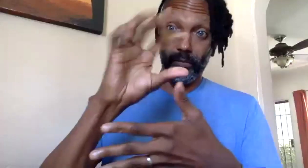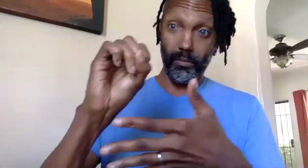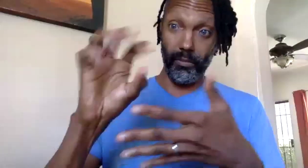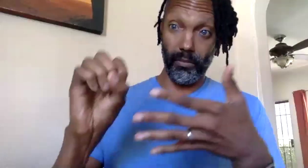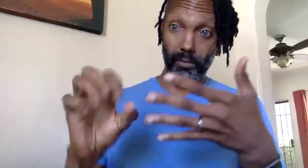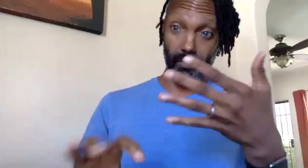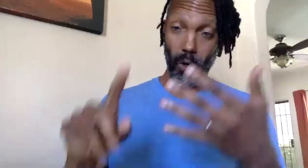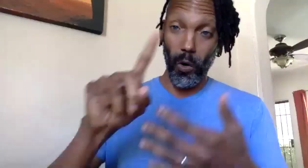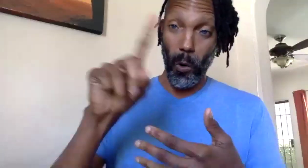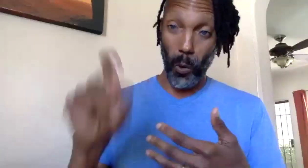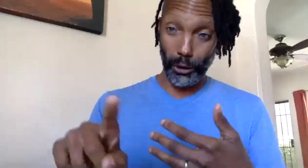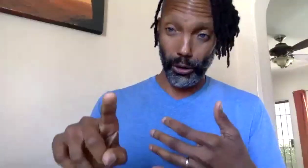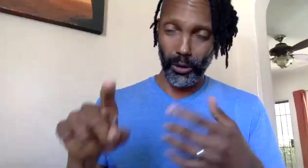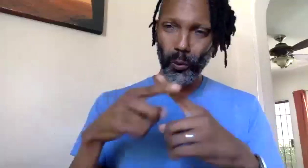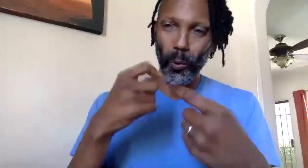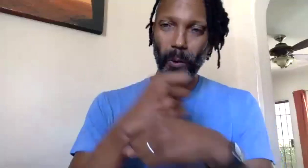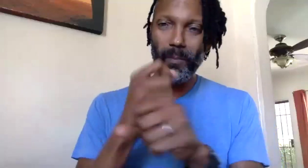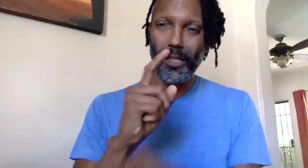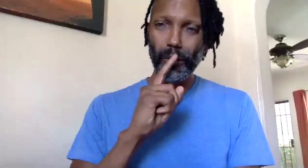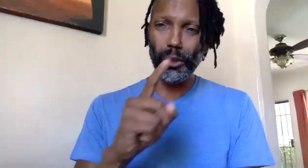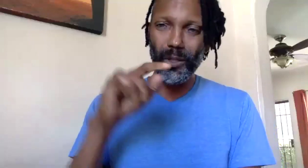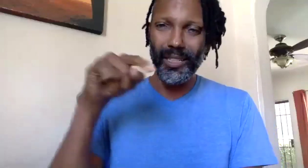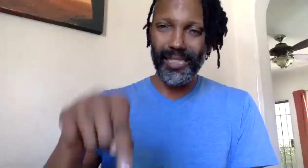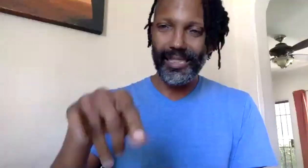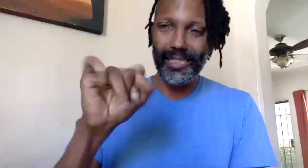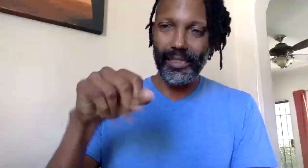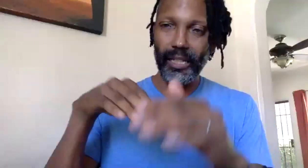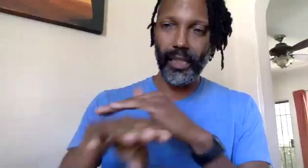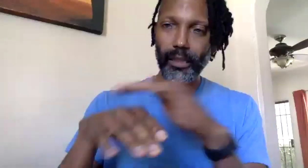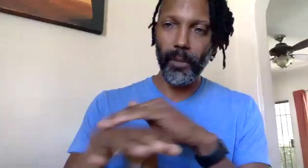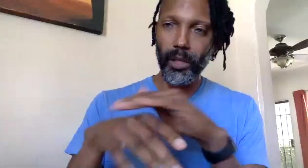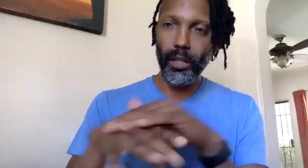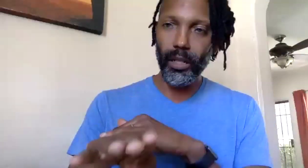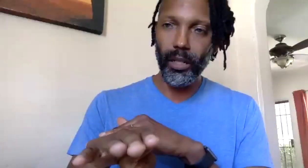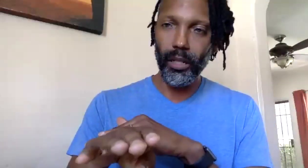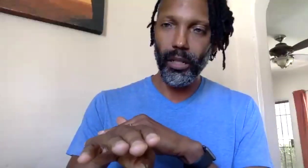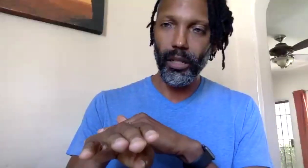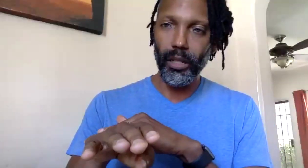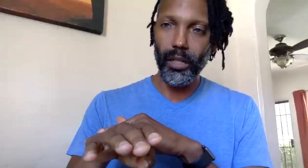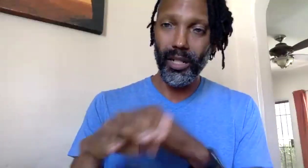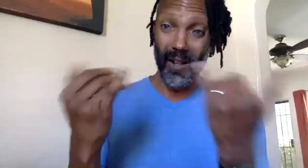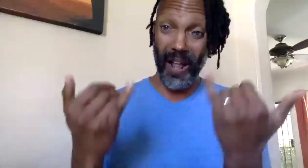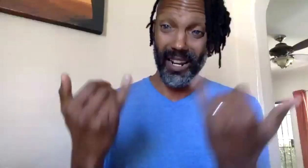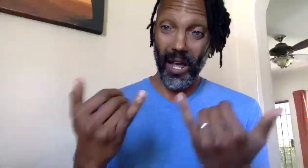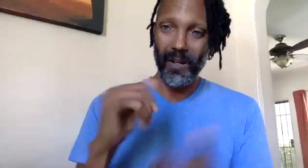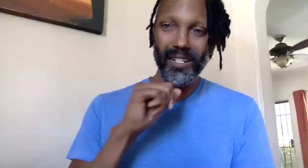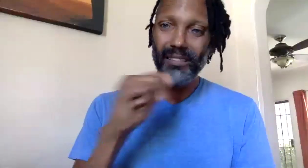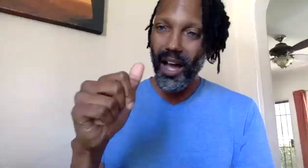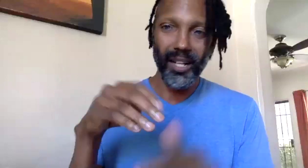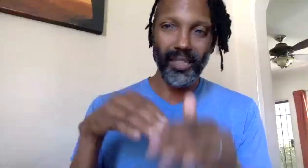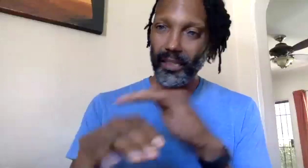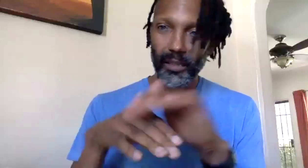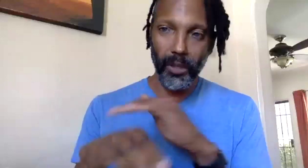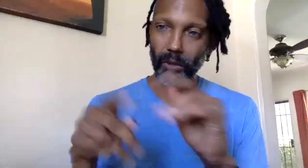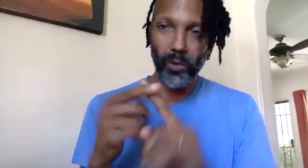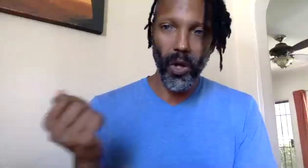Before I pose my questions to the board, I want to make sure, first of all, that this forum is accessible, okay? And right now, it's